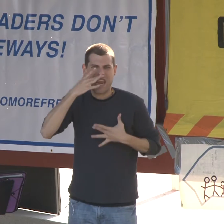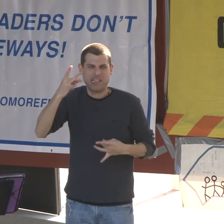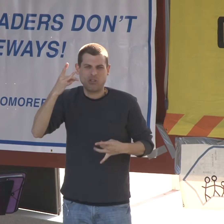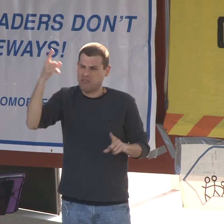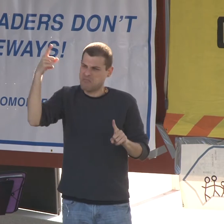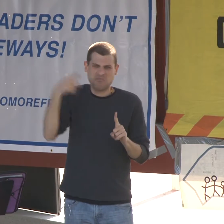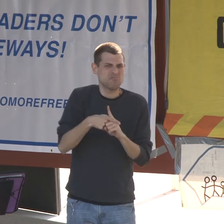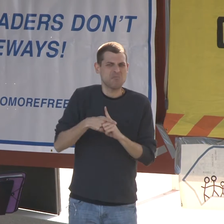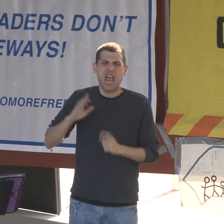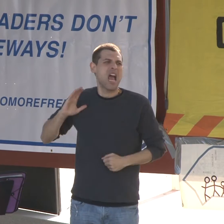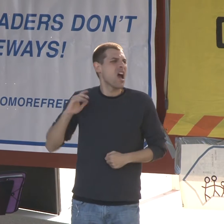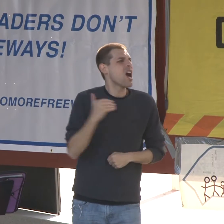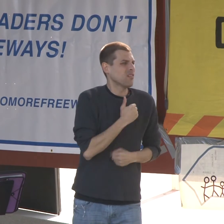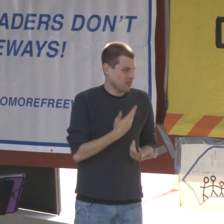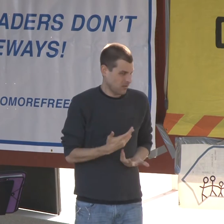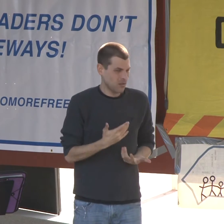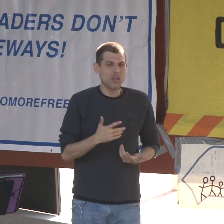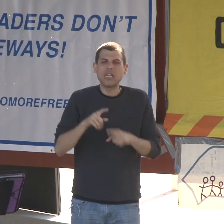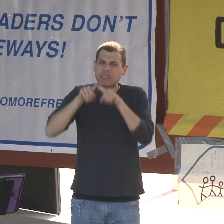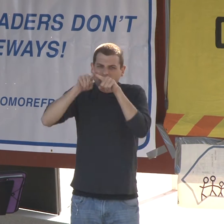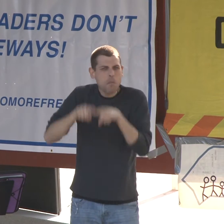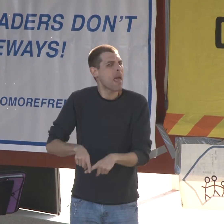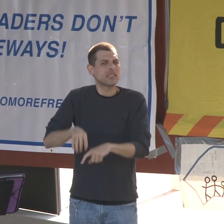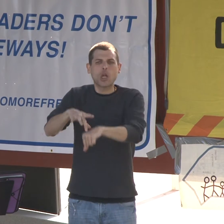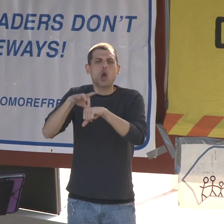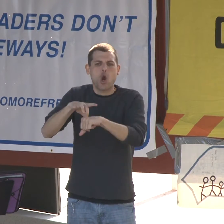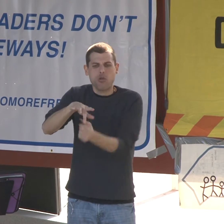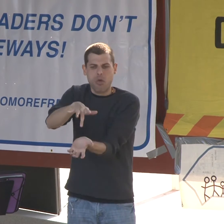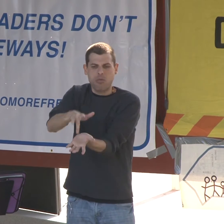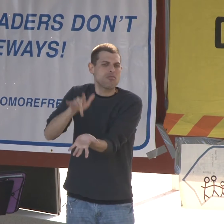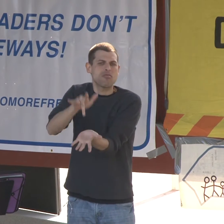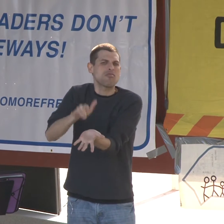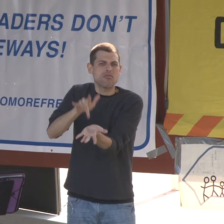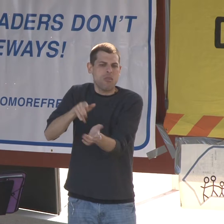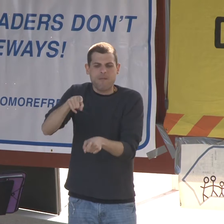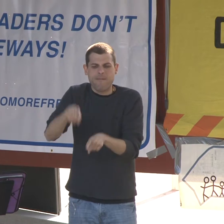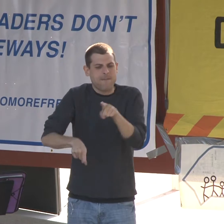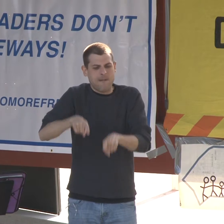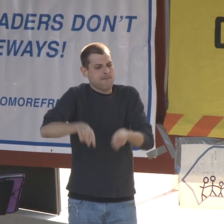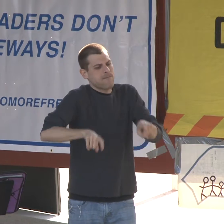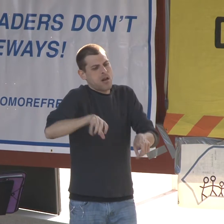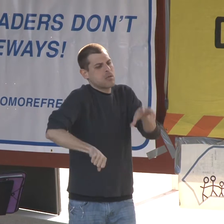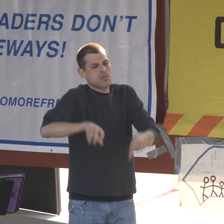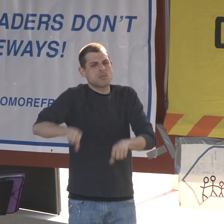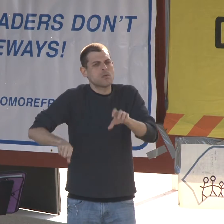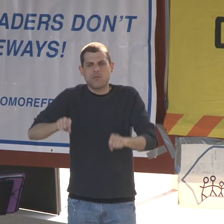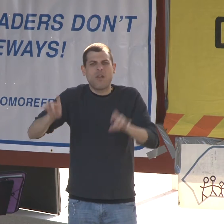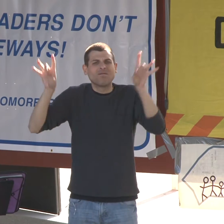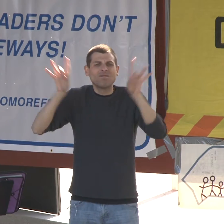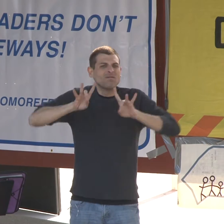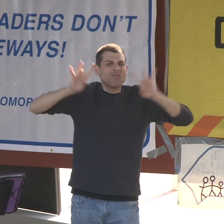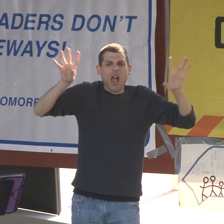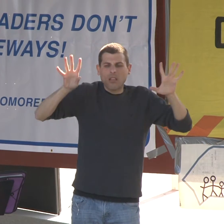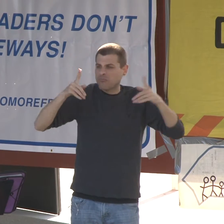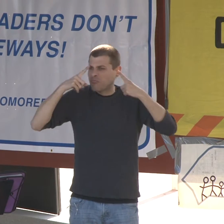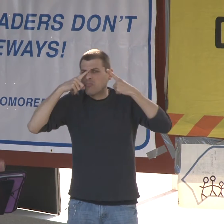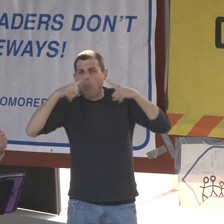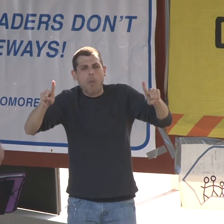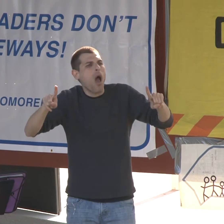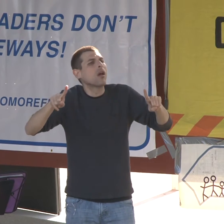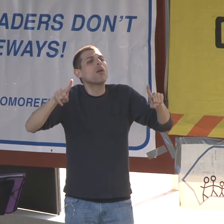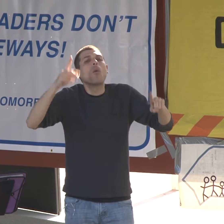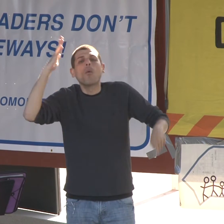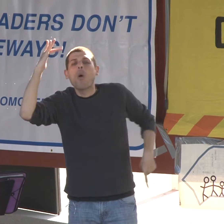entirely dependent on environmental degradation. Interests who implement structural violence solely to proliferate